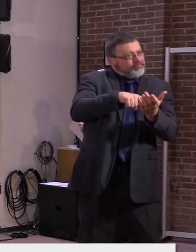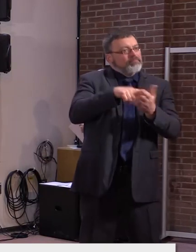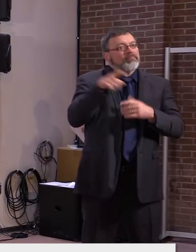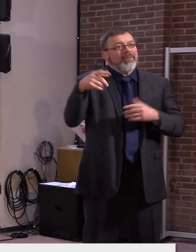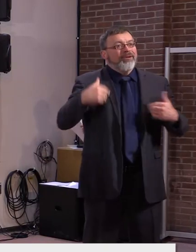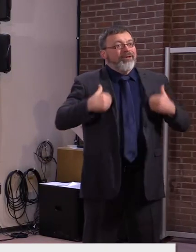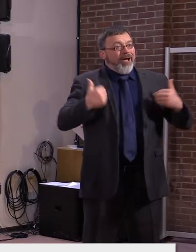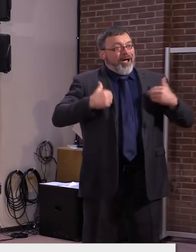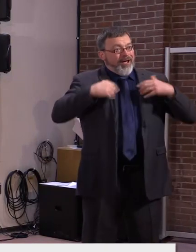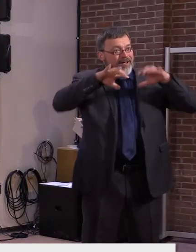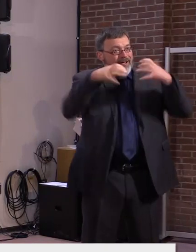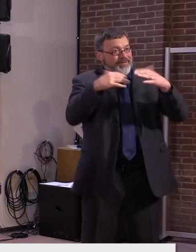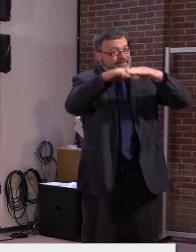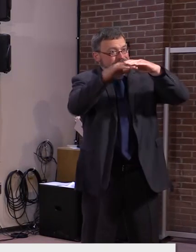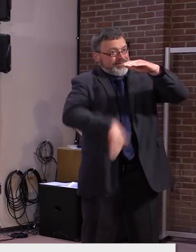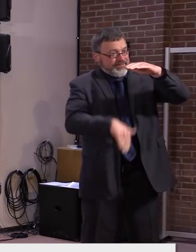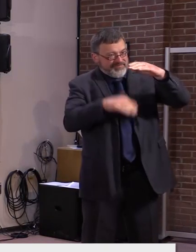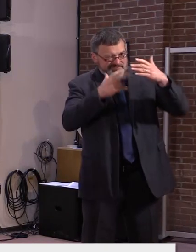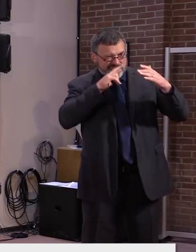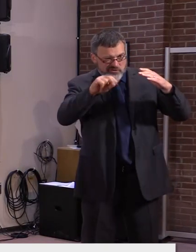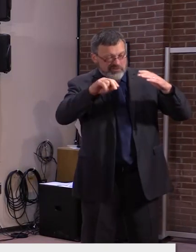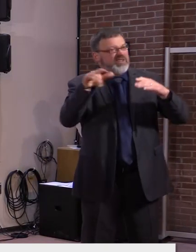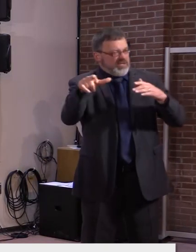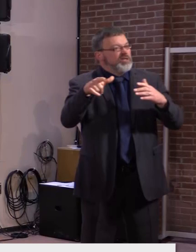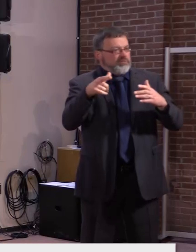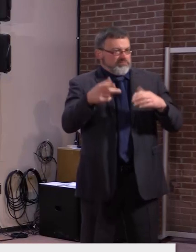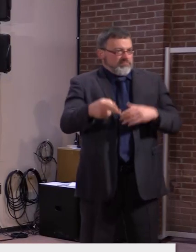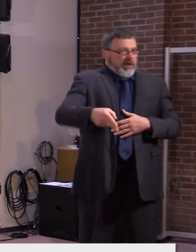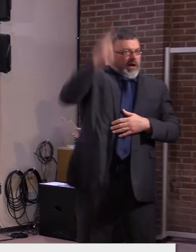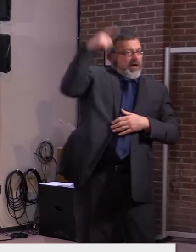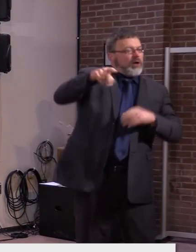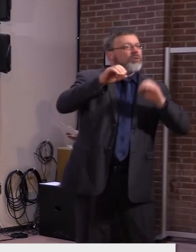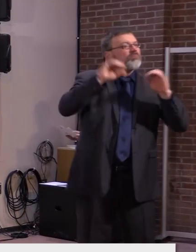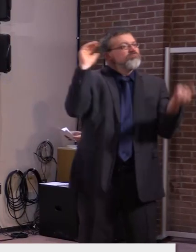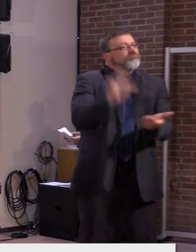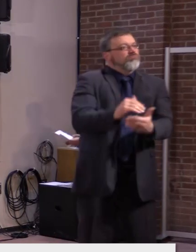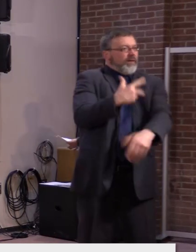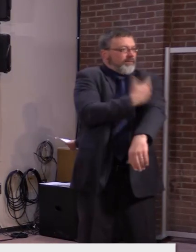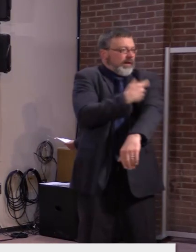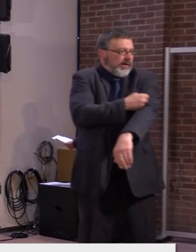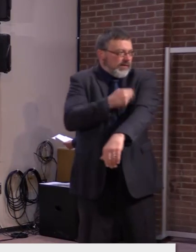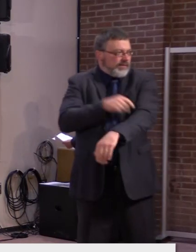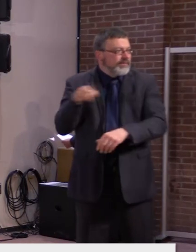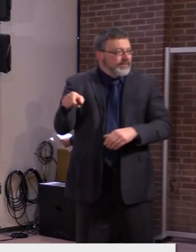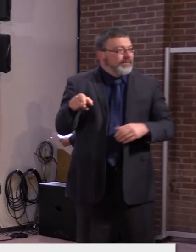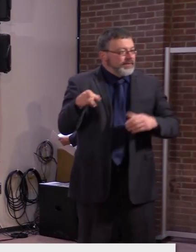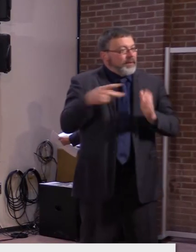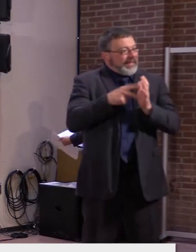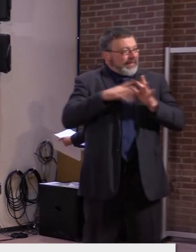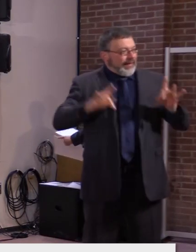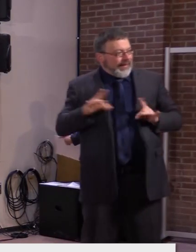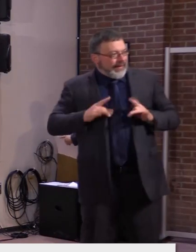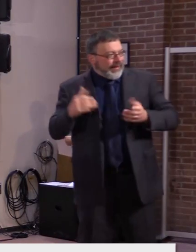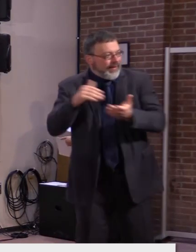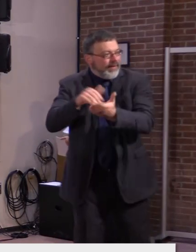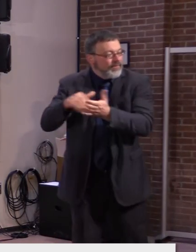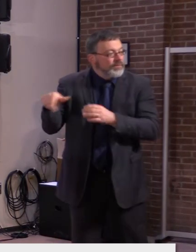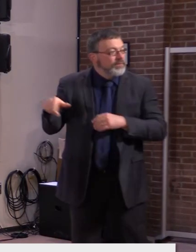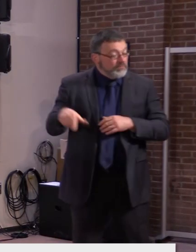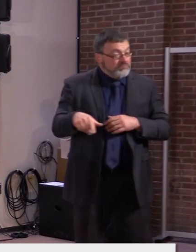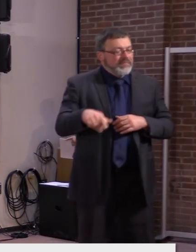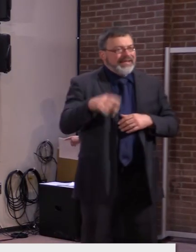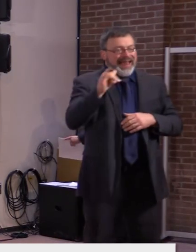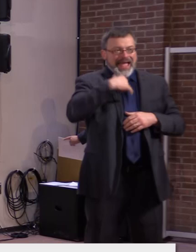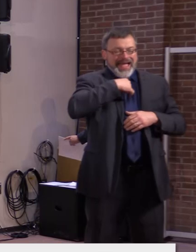are prepared to roll out vaccines for 5 to 11-year-olds upon approval, and will use a similar distribution